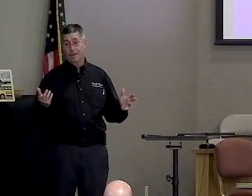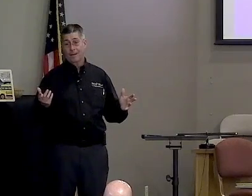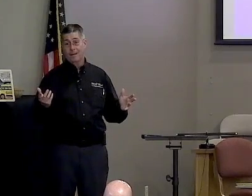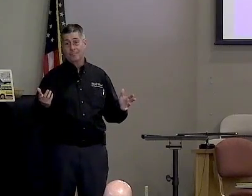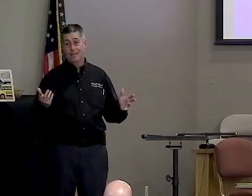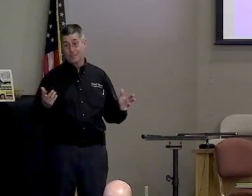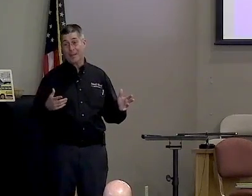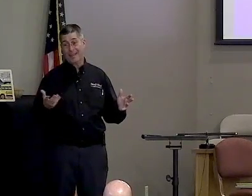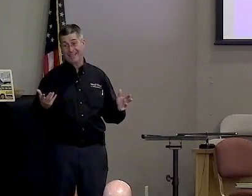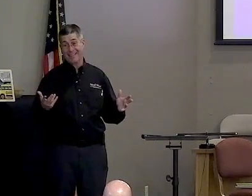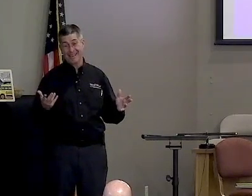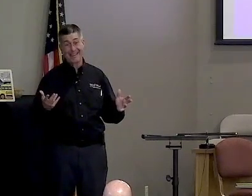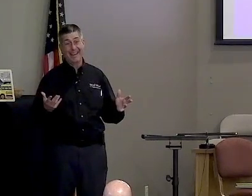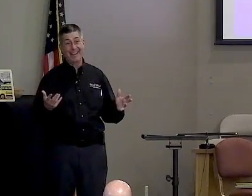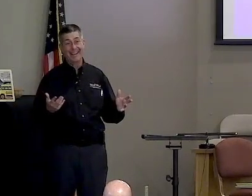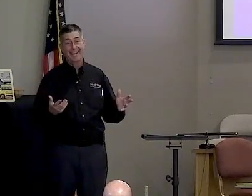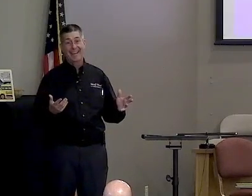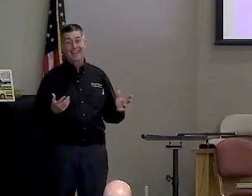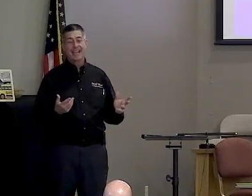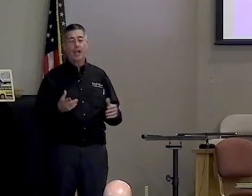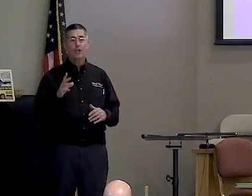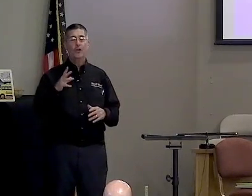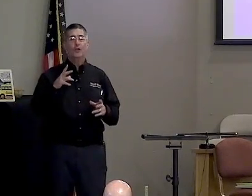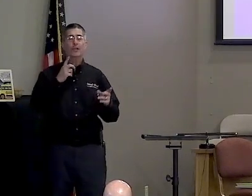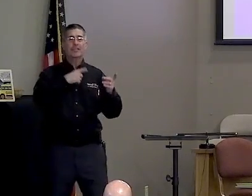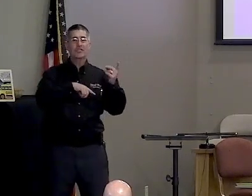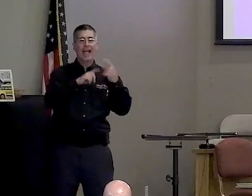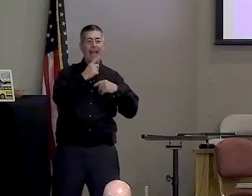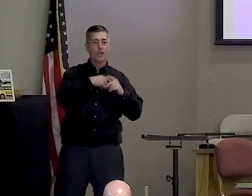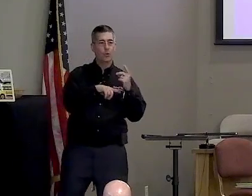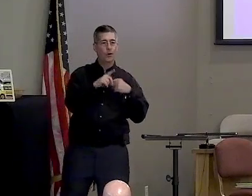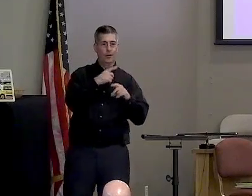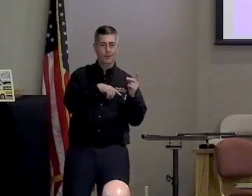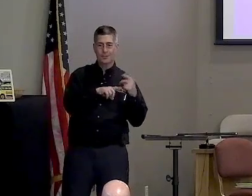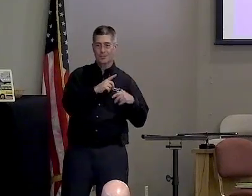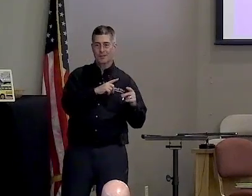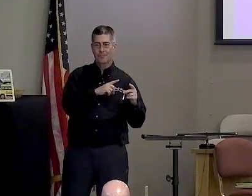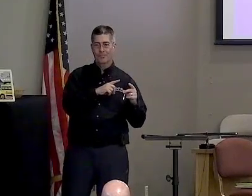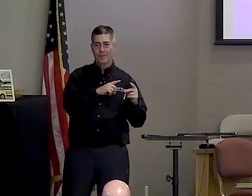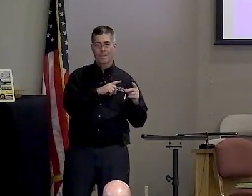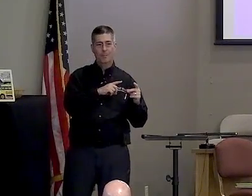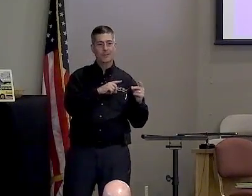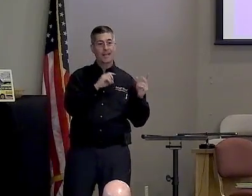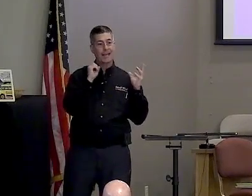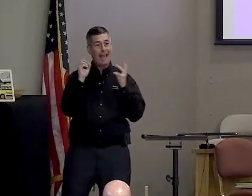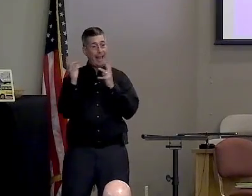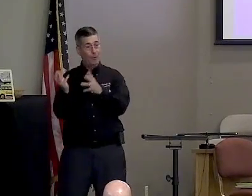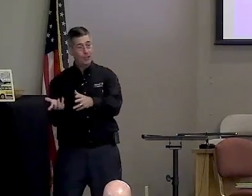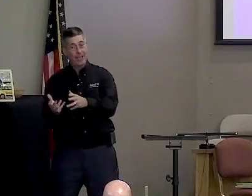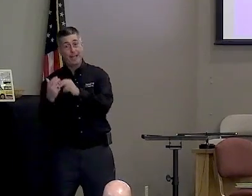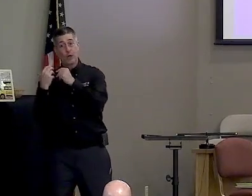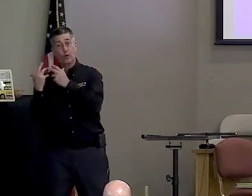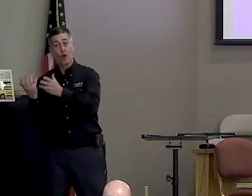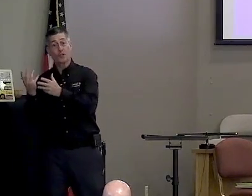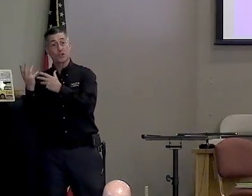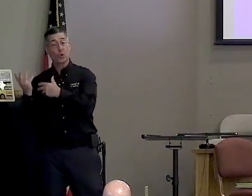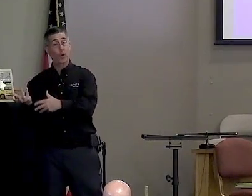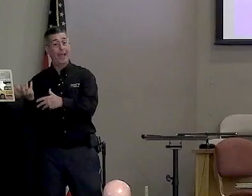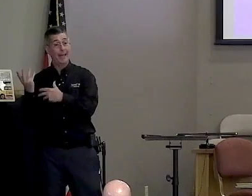It depends, okay. Yeah, you can sign the words. But the language, getting it across the way a